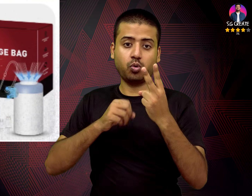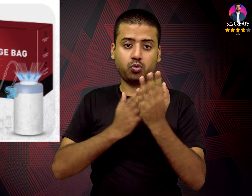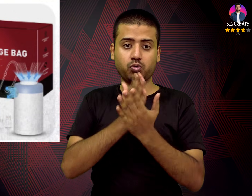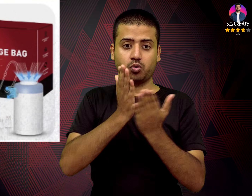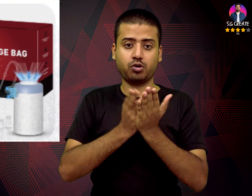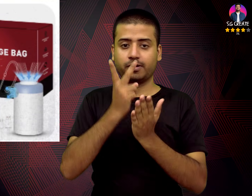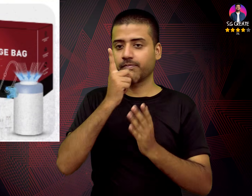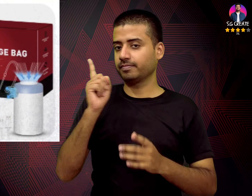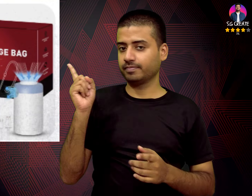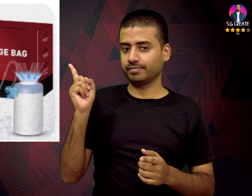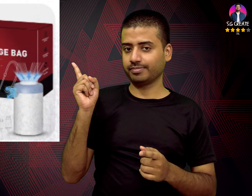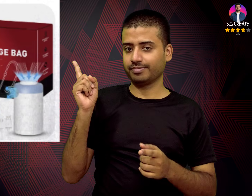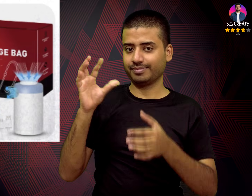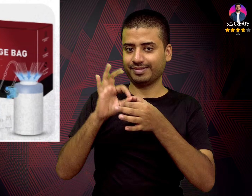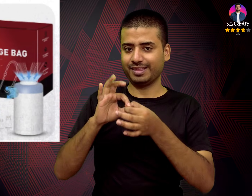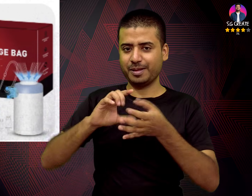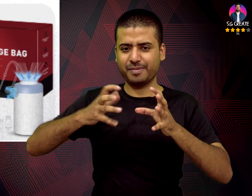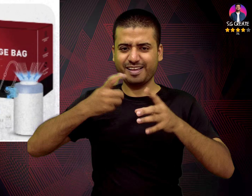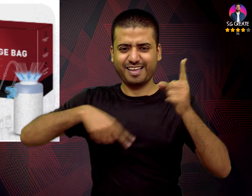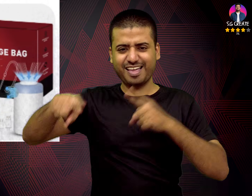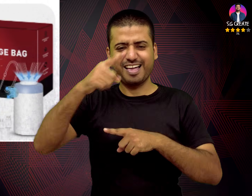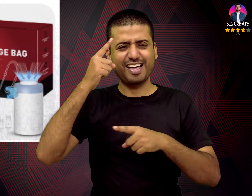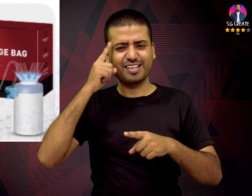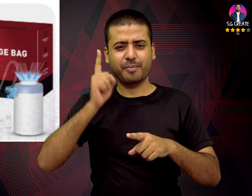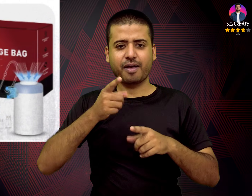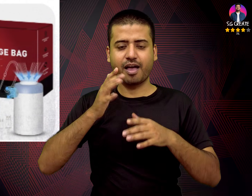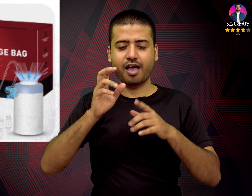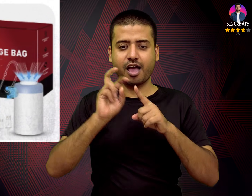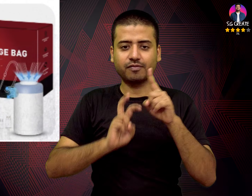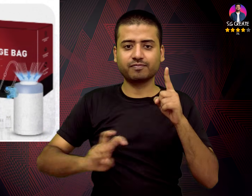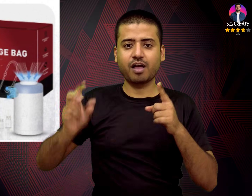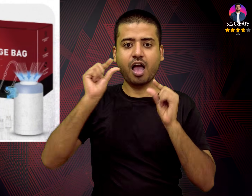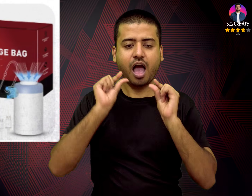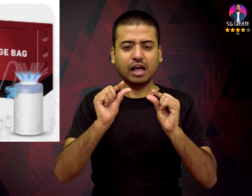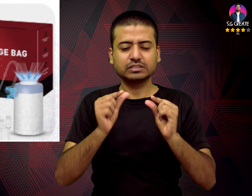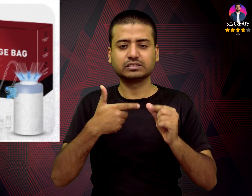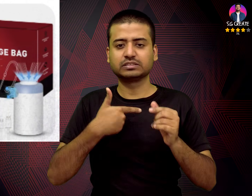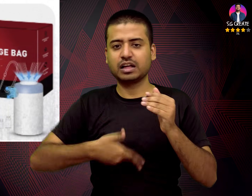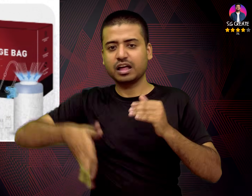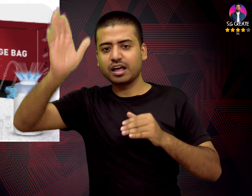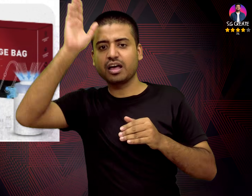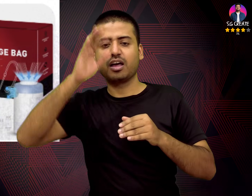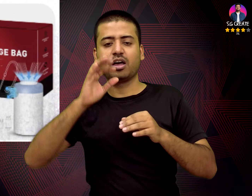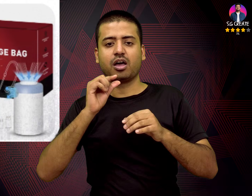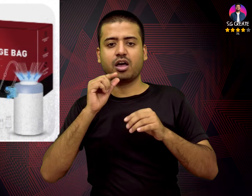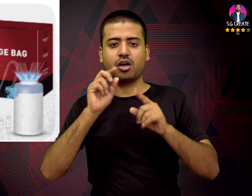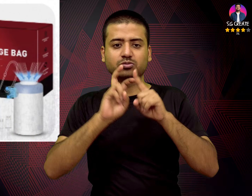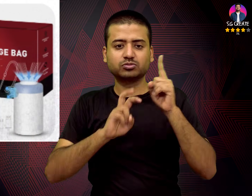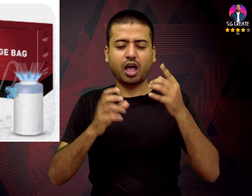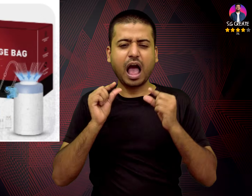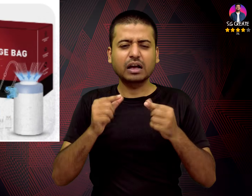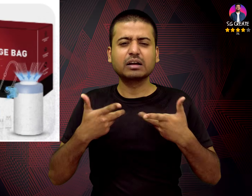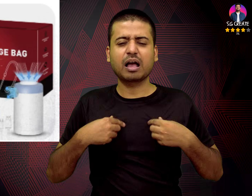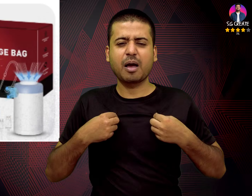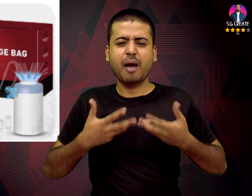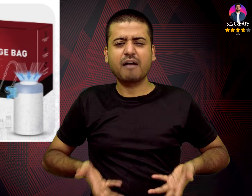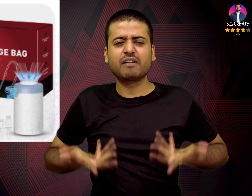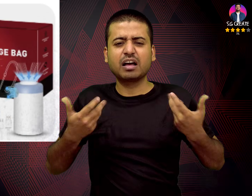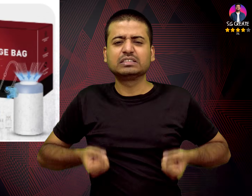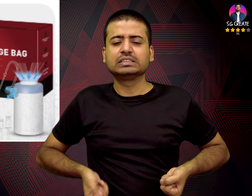portable vacuum pump works by removing this interstitial air, causing the fabric to compress significantly. This allows you to fit